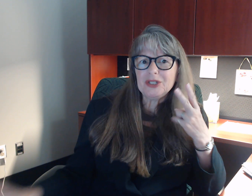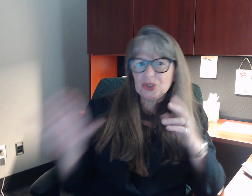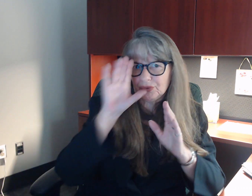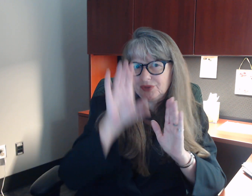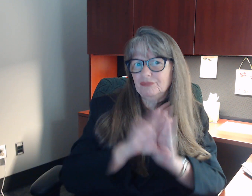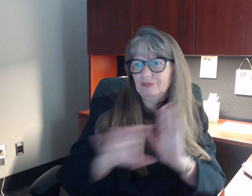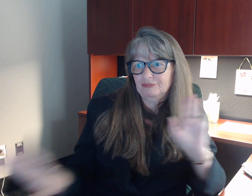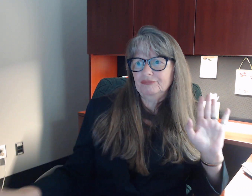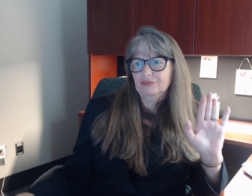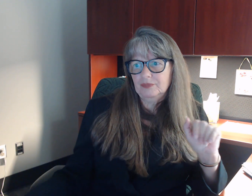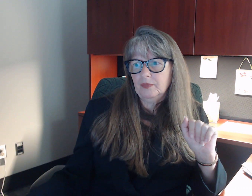pictures.